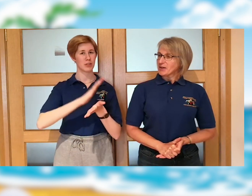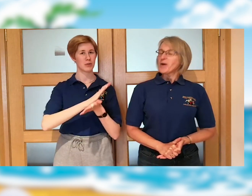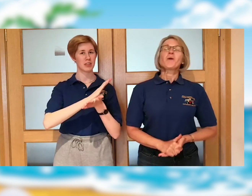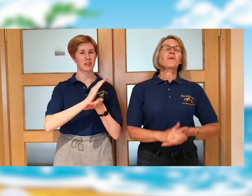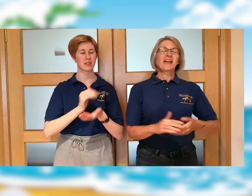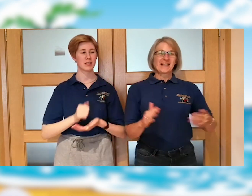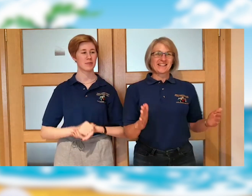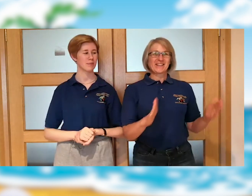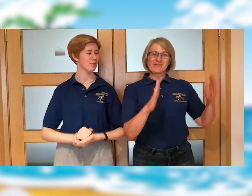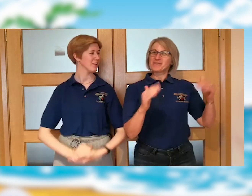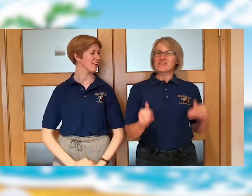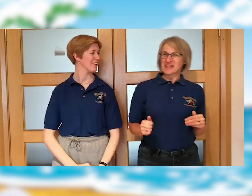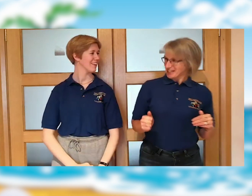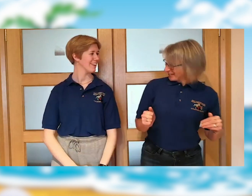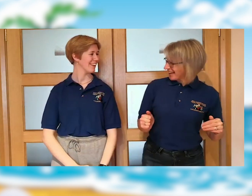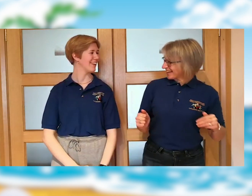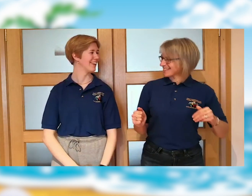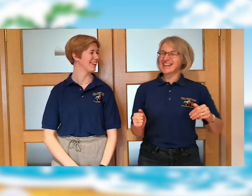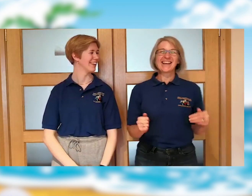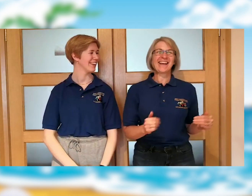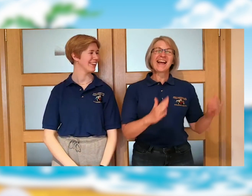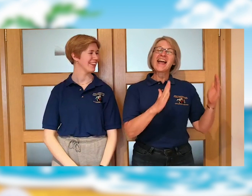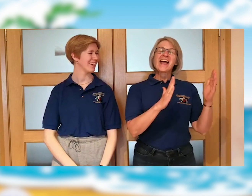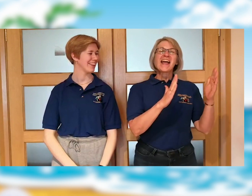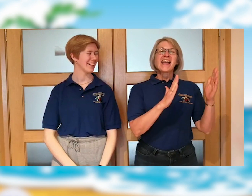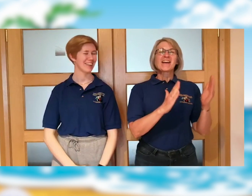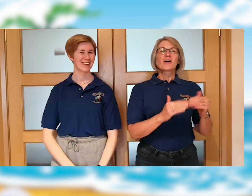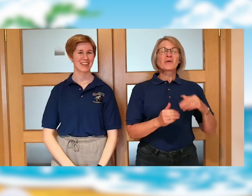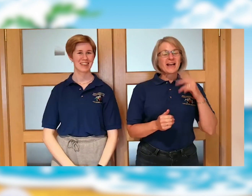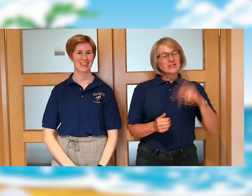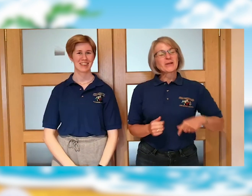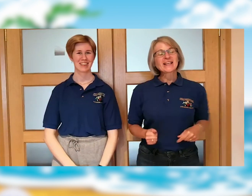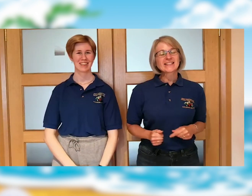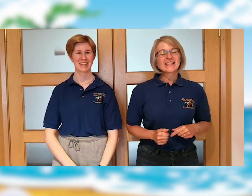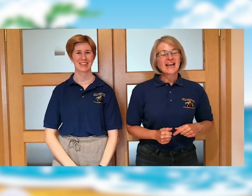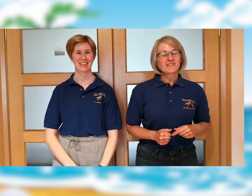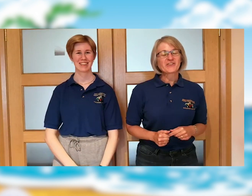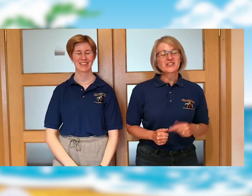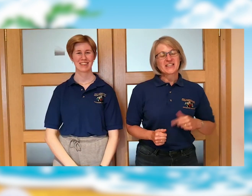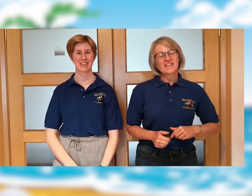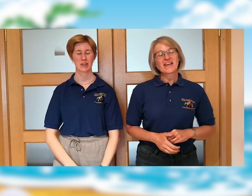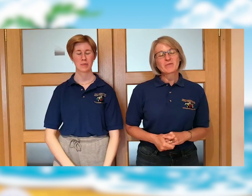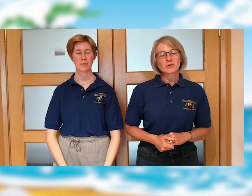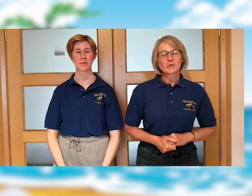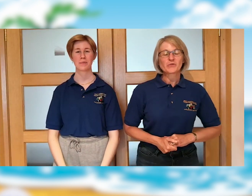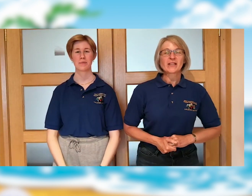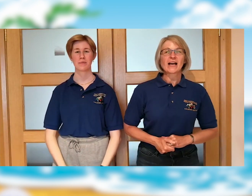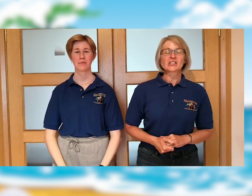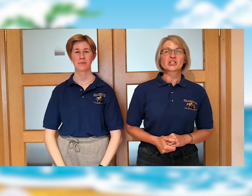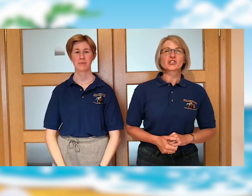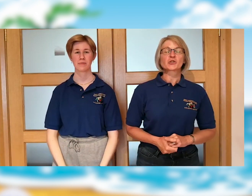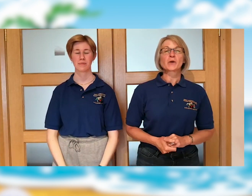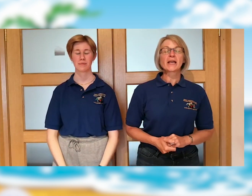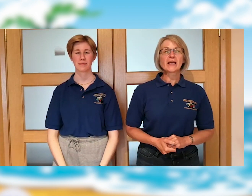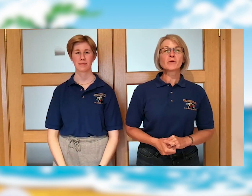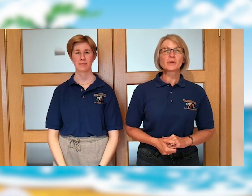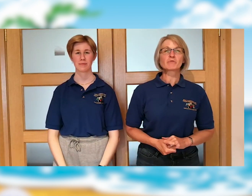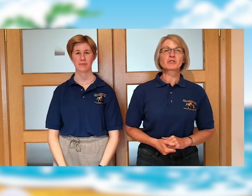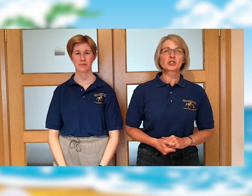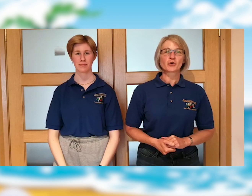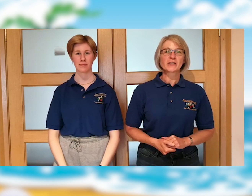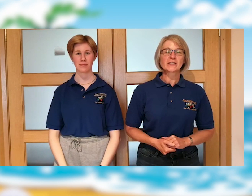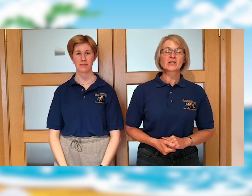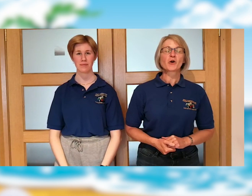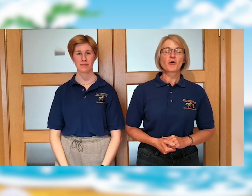will rejoice. Oh yes. Thank you, Kate. Okay, so let's say it first and then we'll go over the action. So he